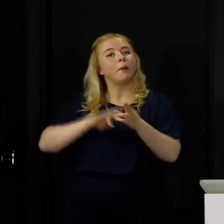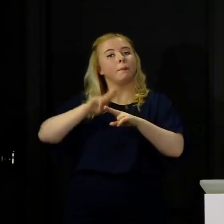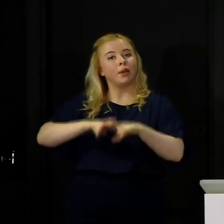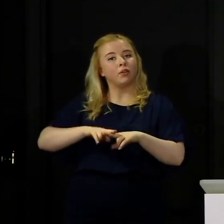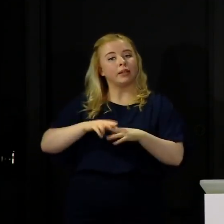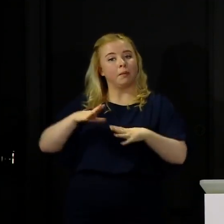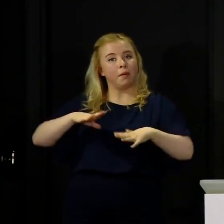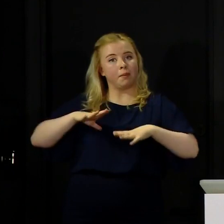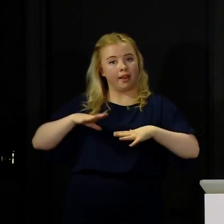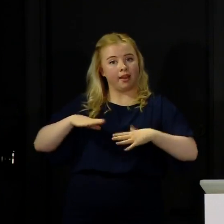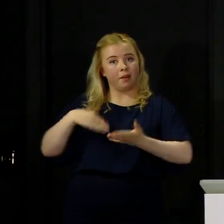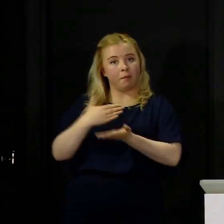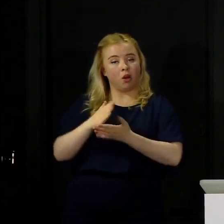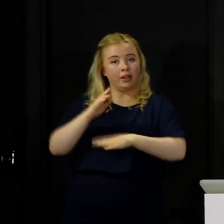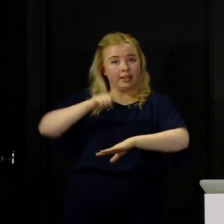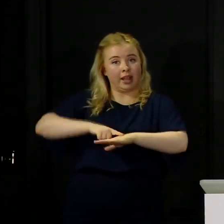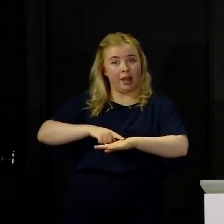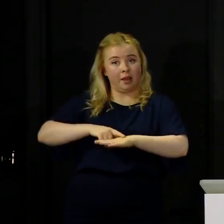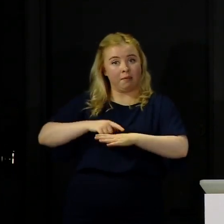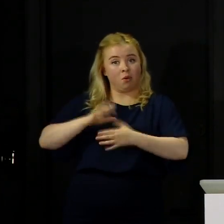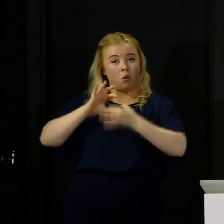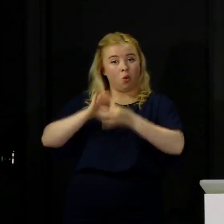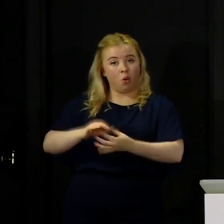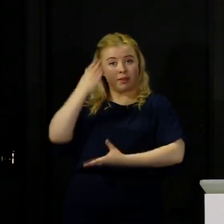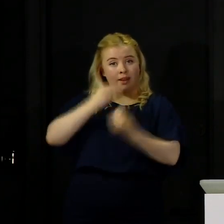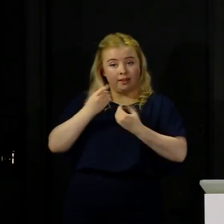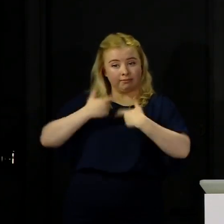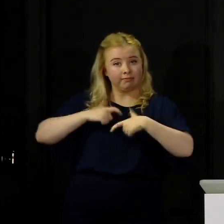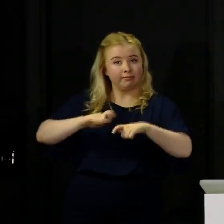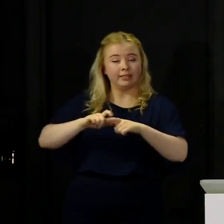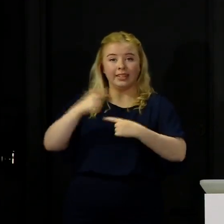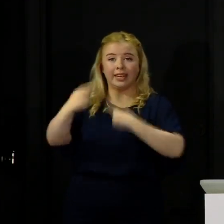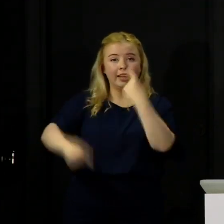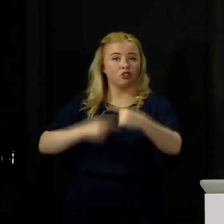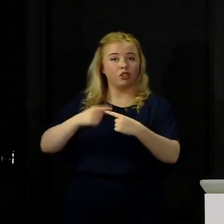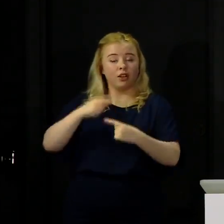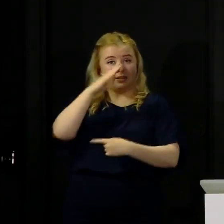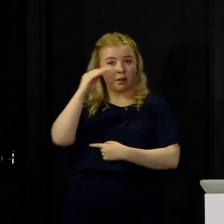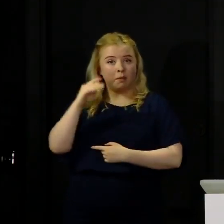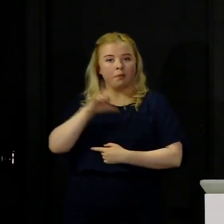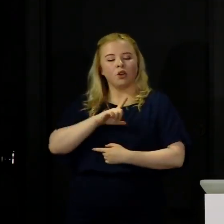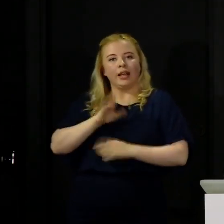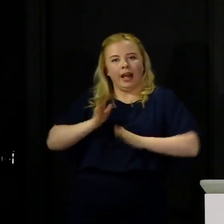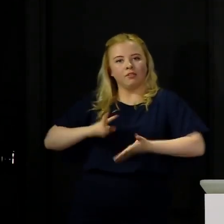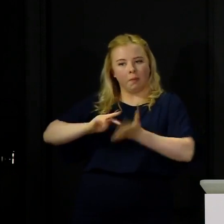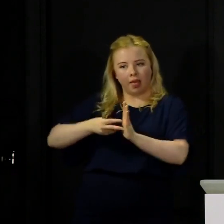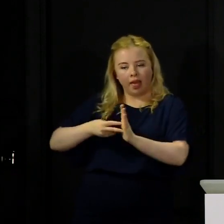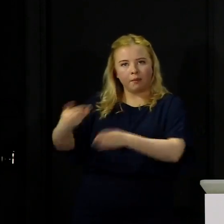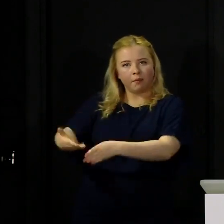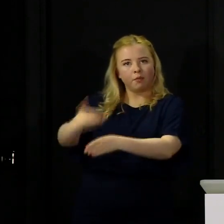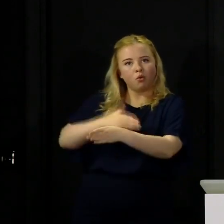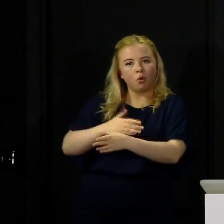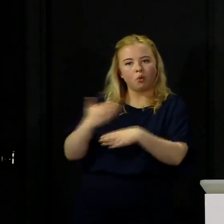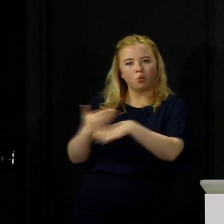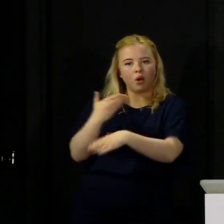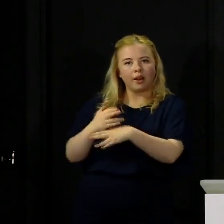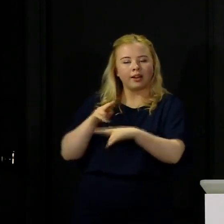home learning to continue until potentially next summer, given this is something they'll obviously have to plan for given work and perhaps other family